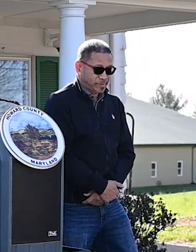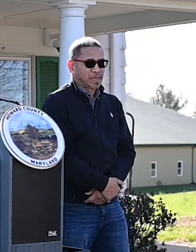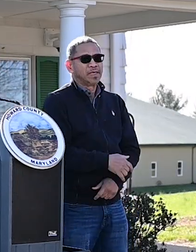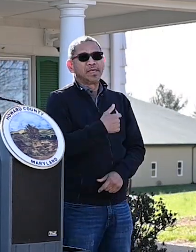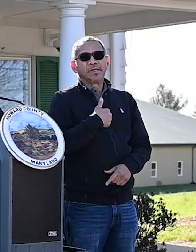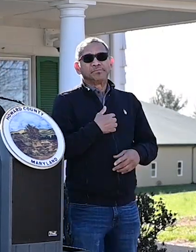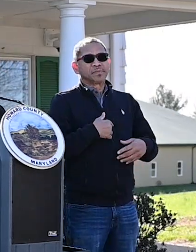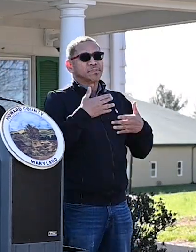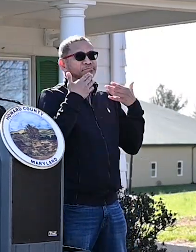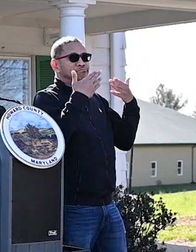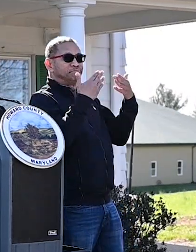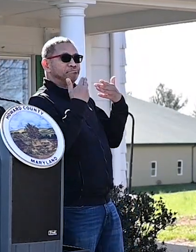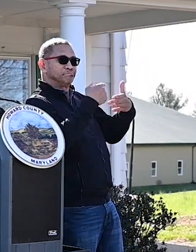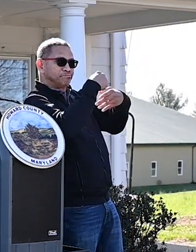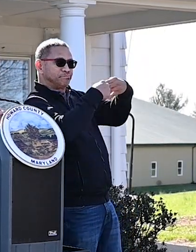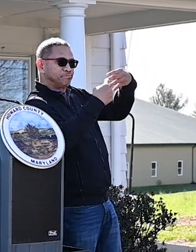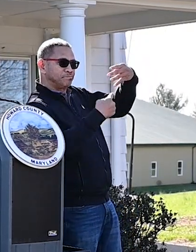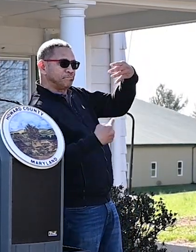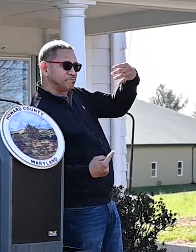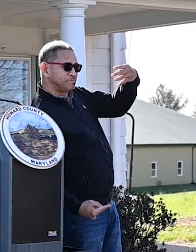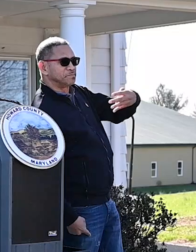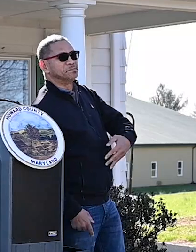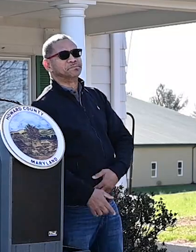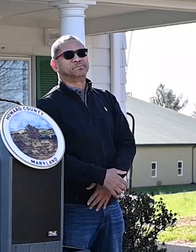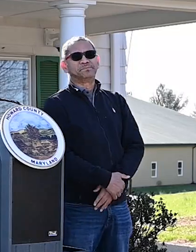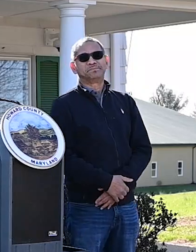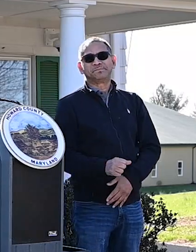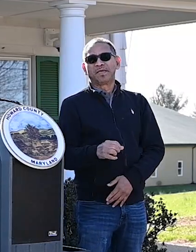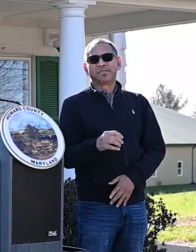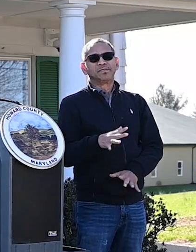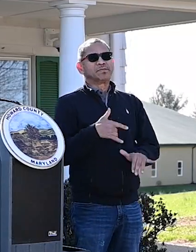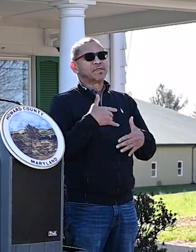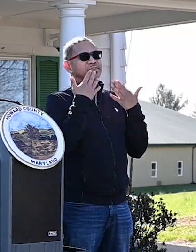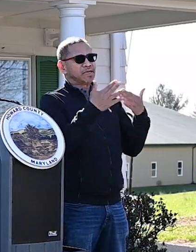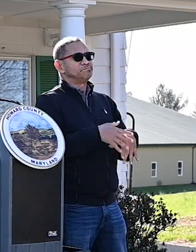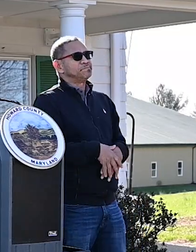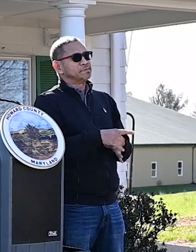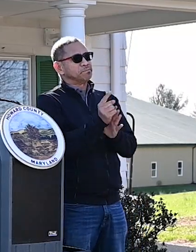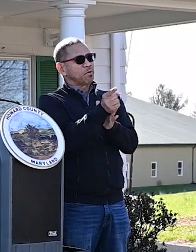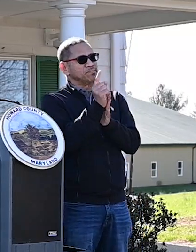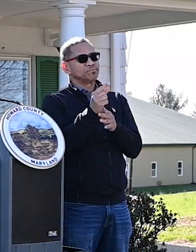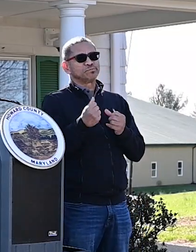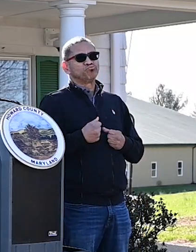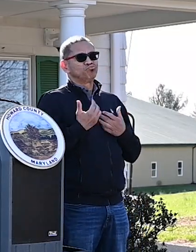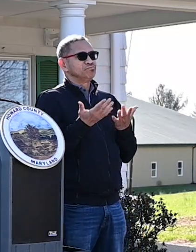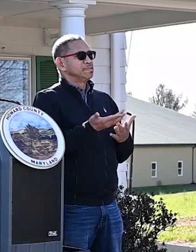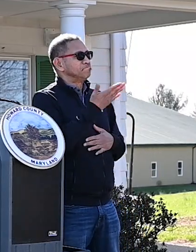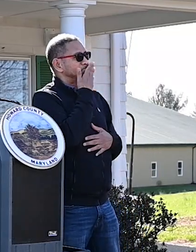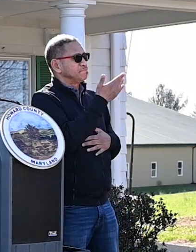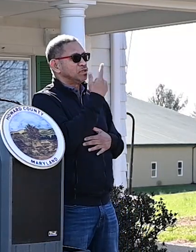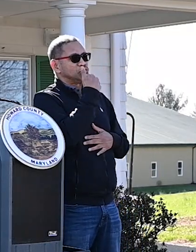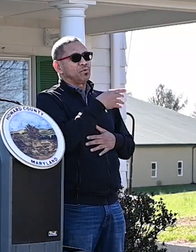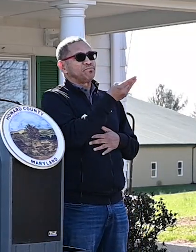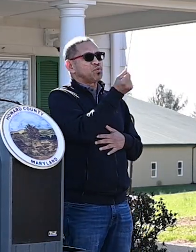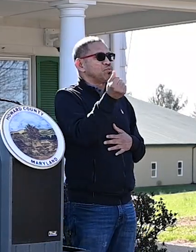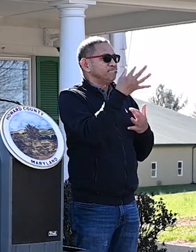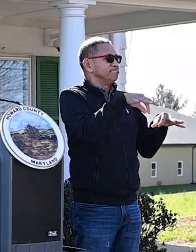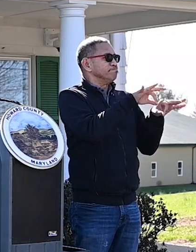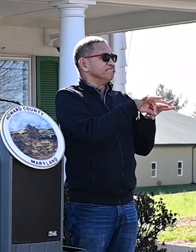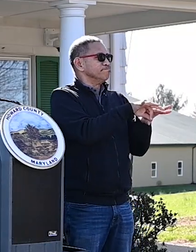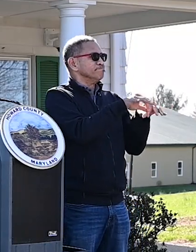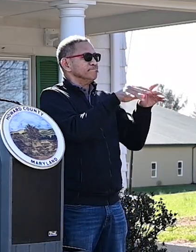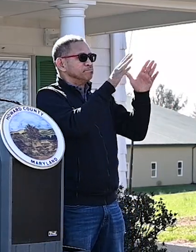So I'm going to do a lot of thank yous here today because there's a lot of thank yous to be given. So I would like to take a moment to express my gratitude to several key